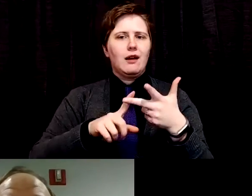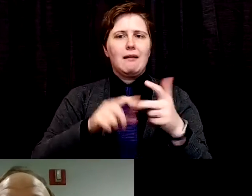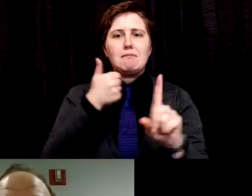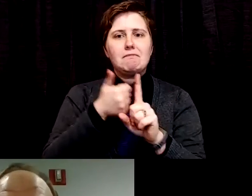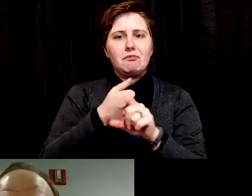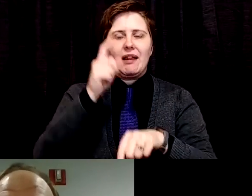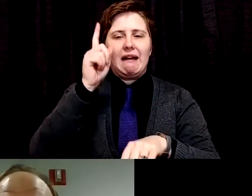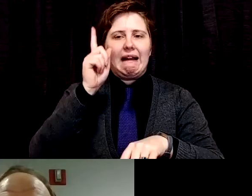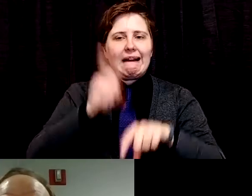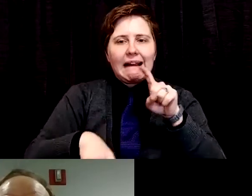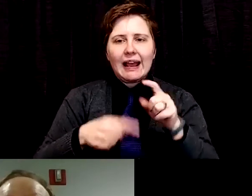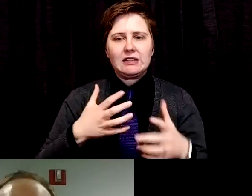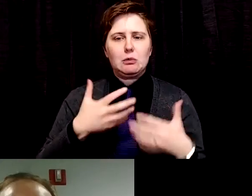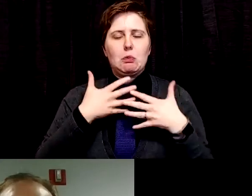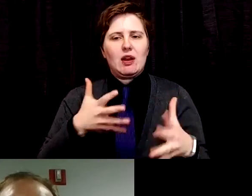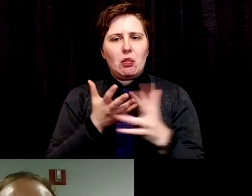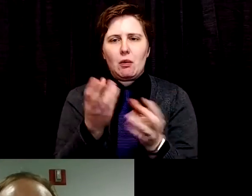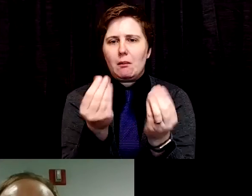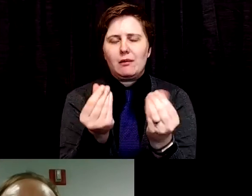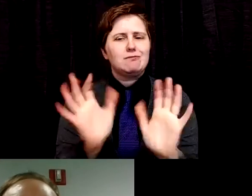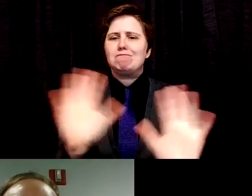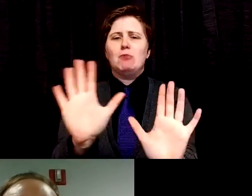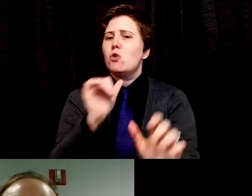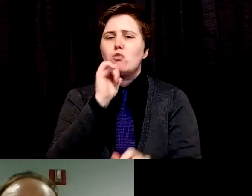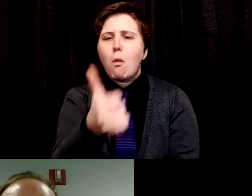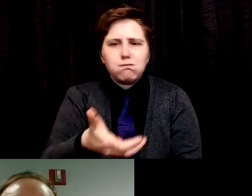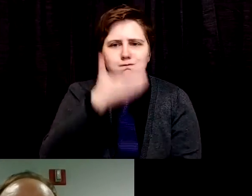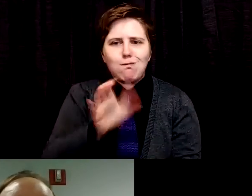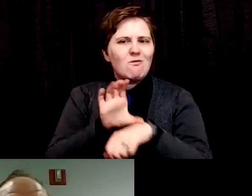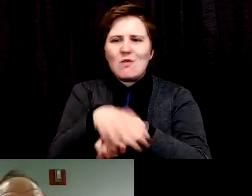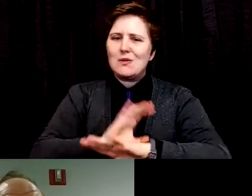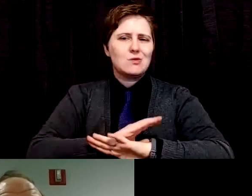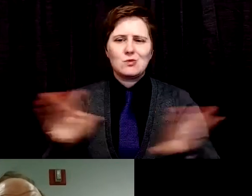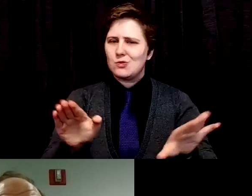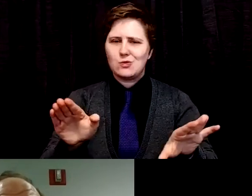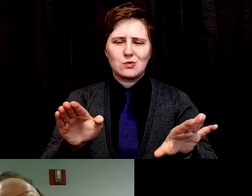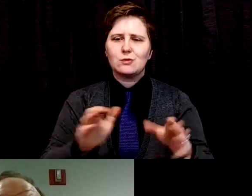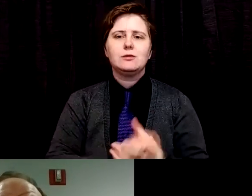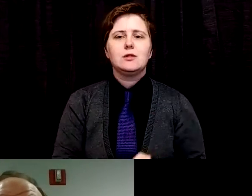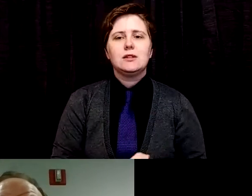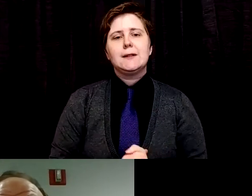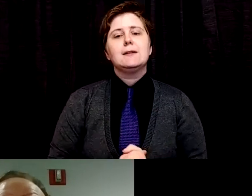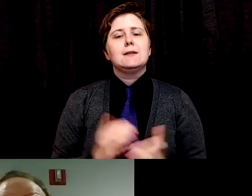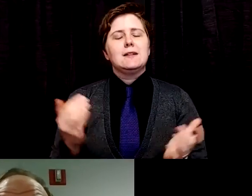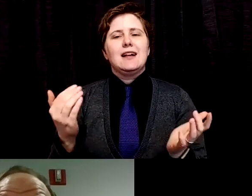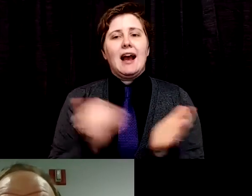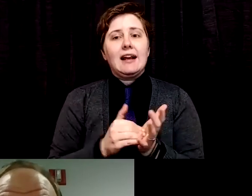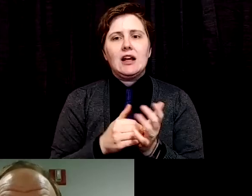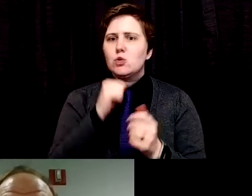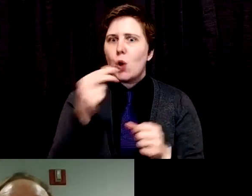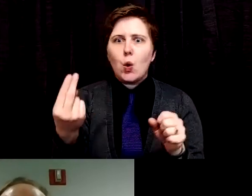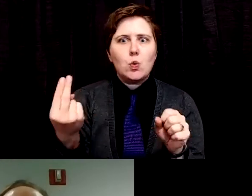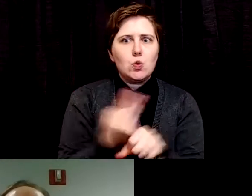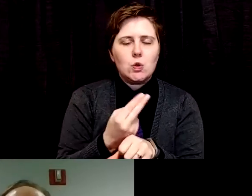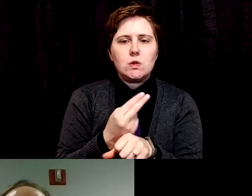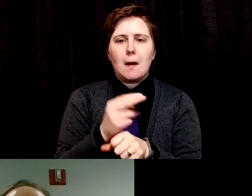actually breathing through something along those lines, that covering itself. We really, again, don't want you to use those medical supply masks.